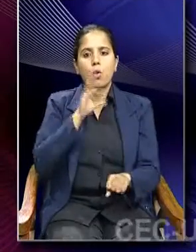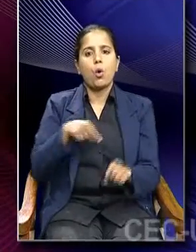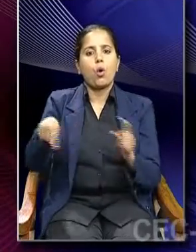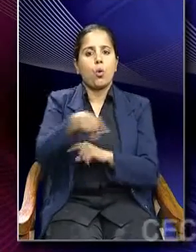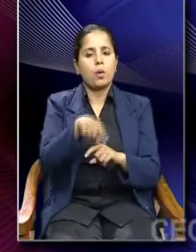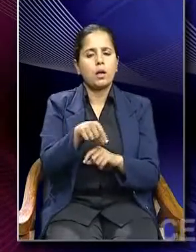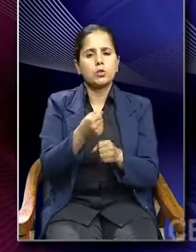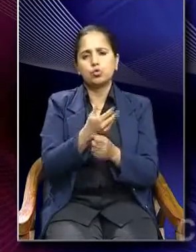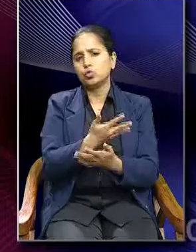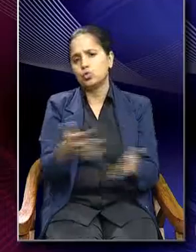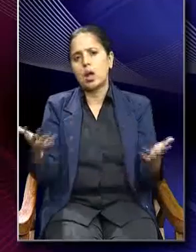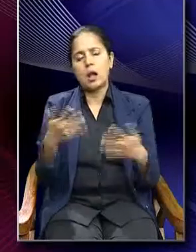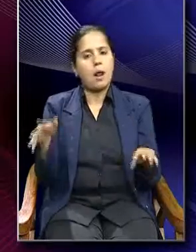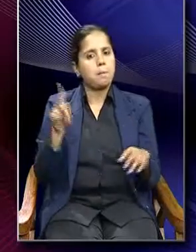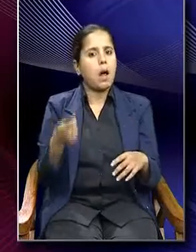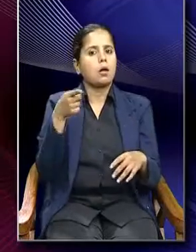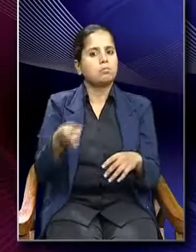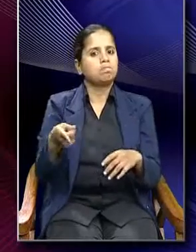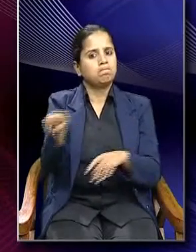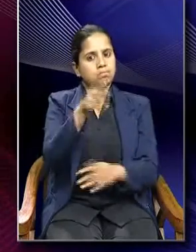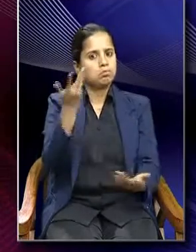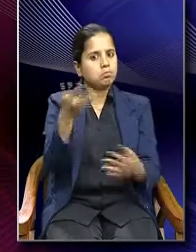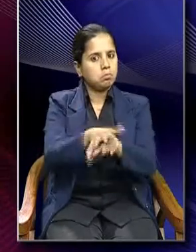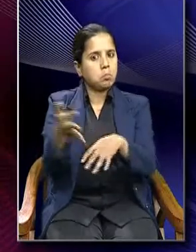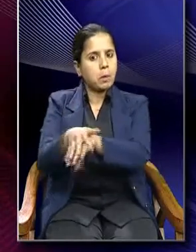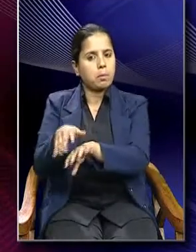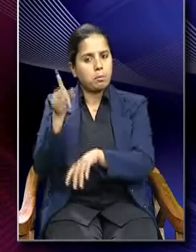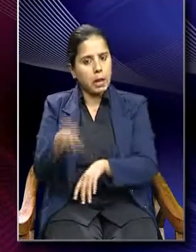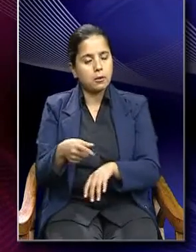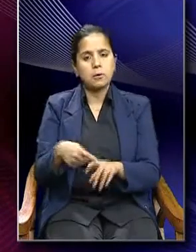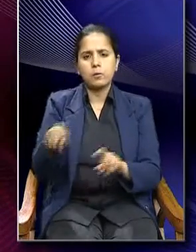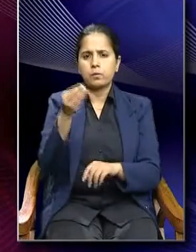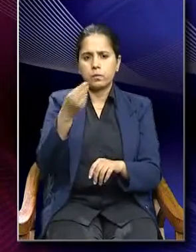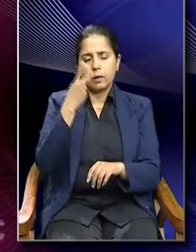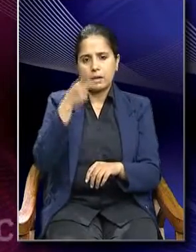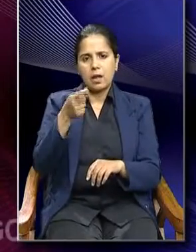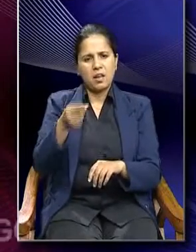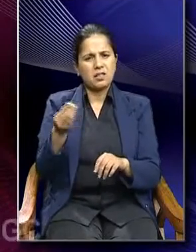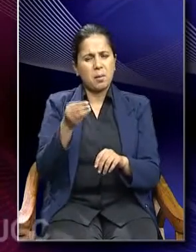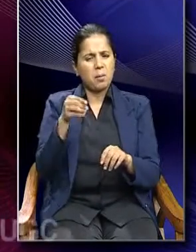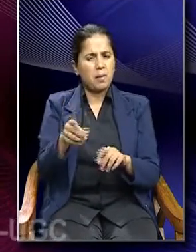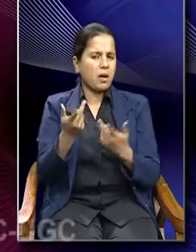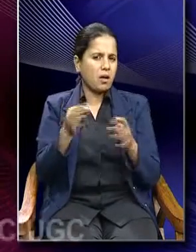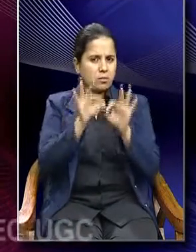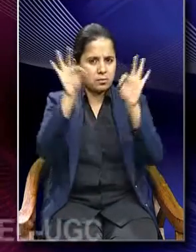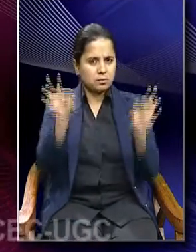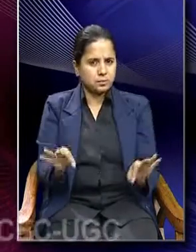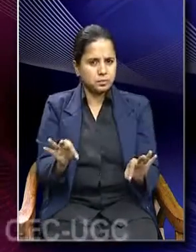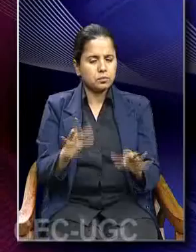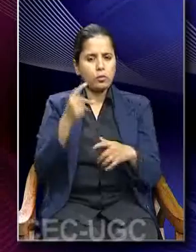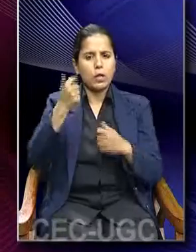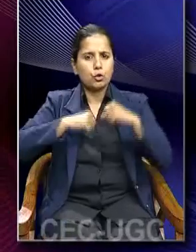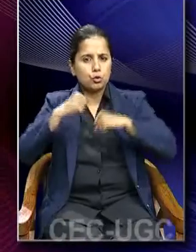empirical generalization. So, you find out some kind of a pattern of the structure of the